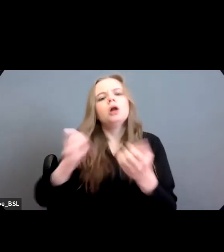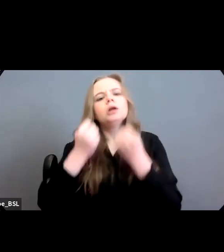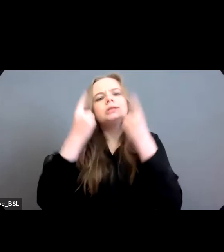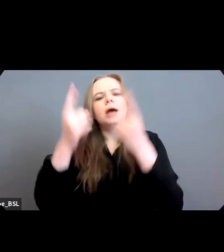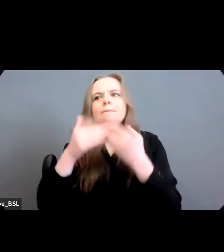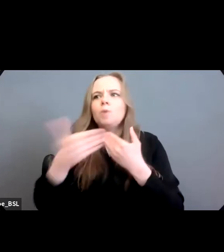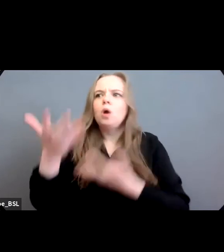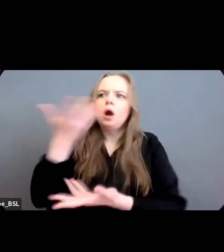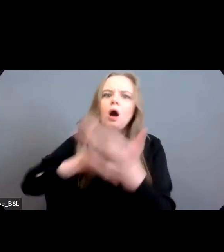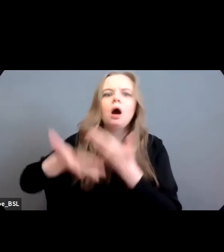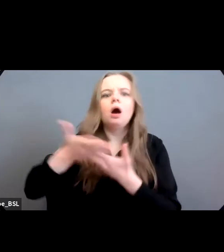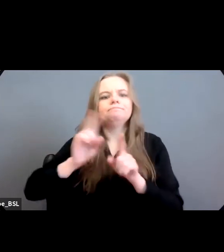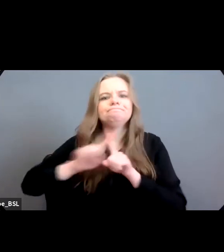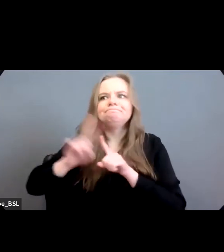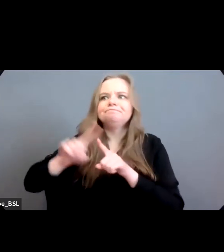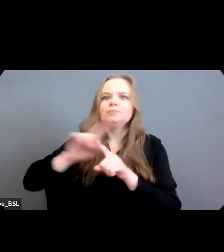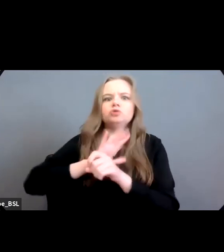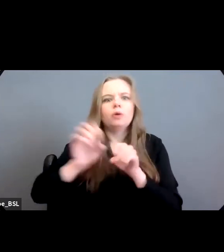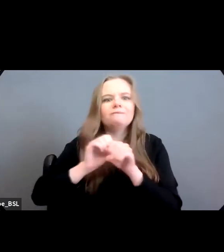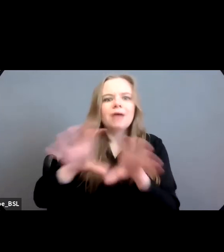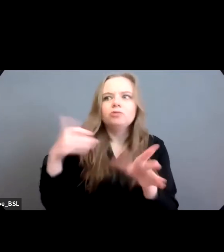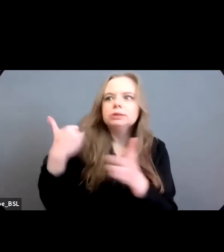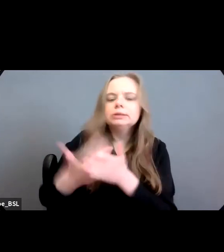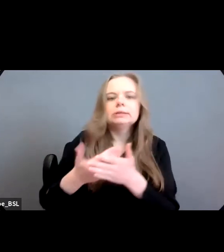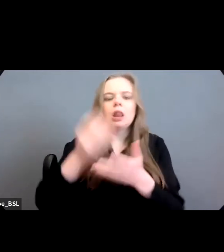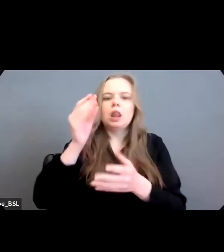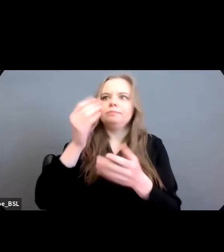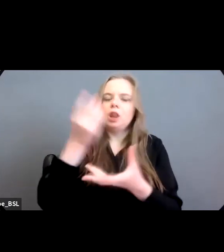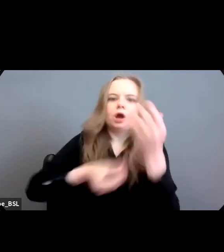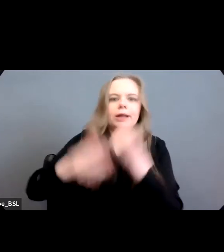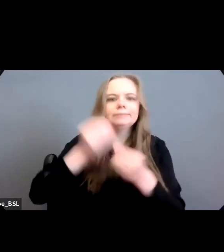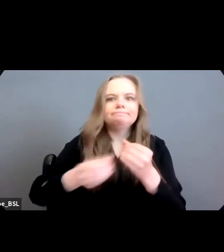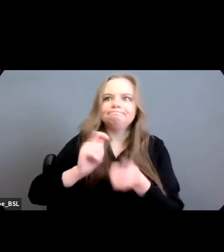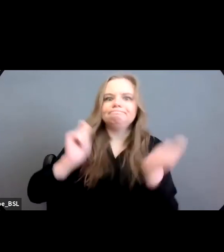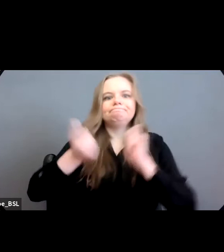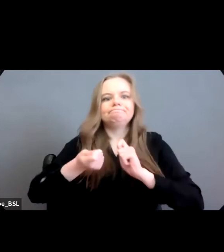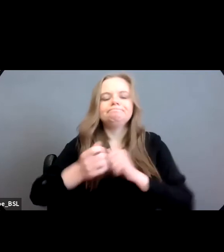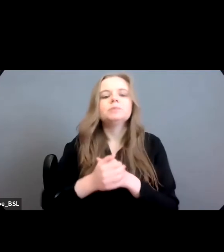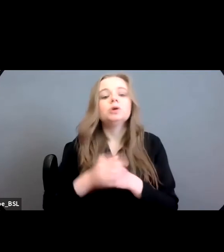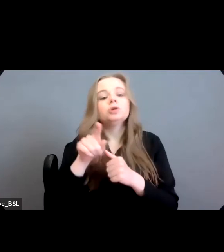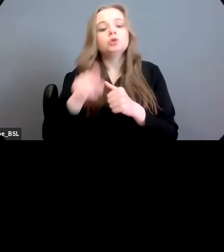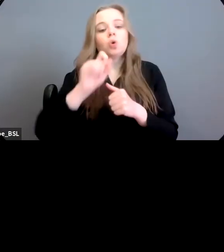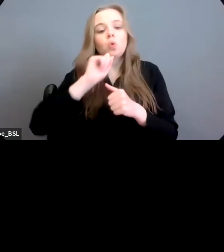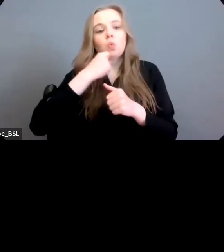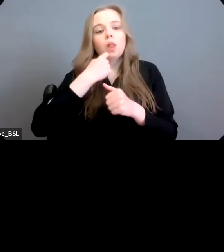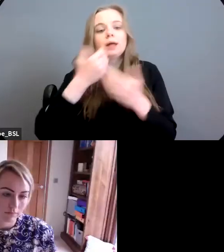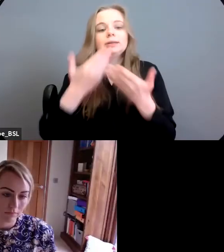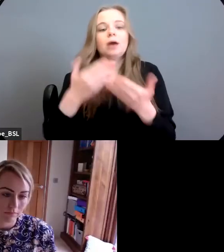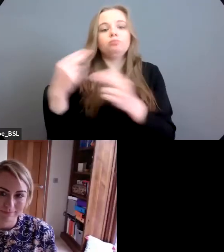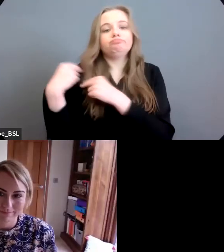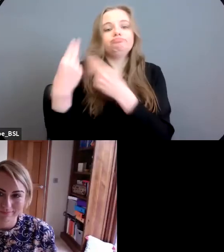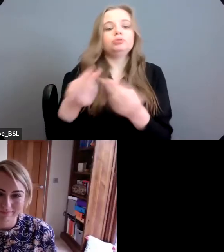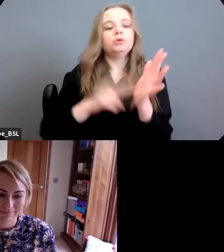new ways of learning and digital changes as well. So I'll now hand you across to Vicky Austin, who's the CEO of the GDI